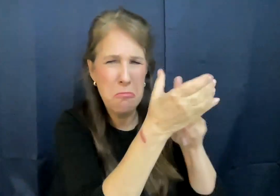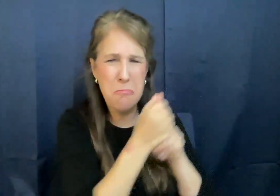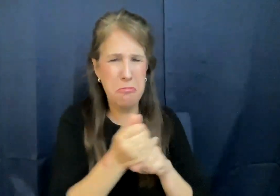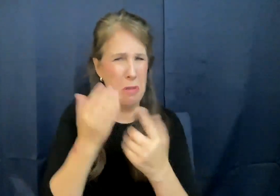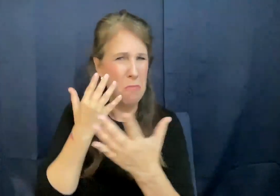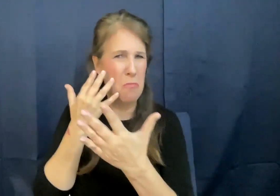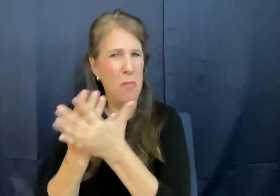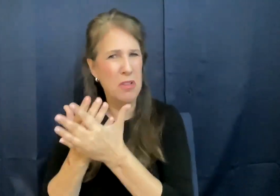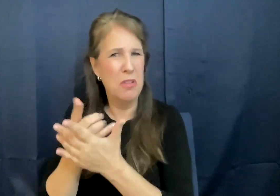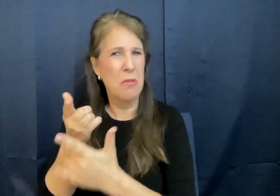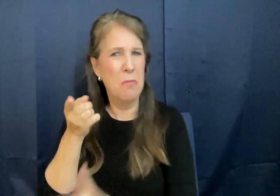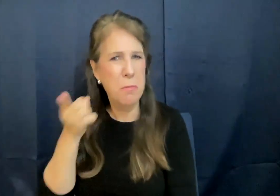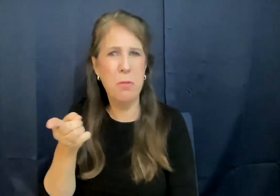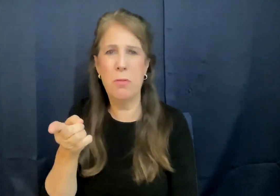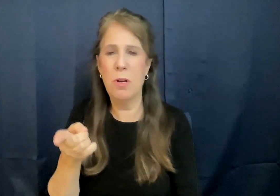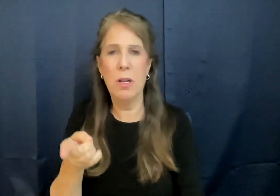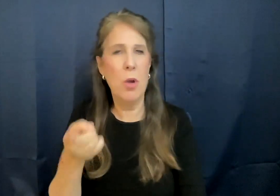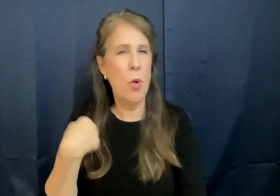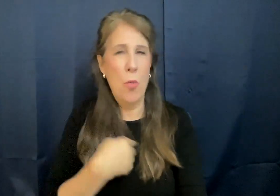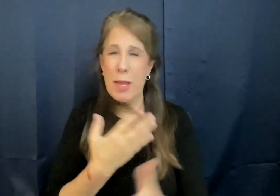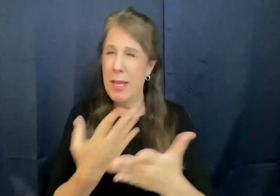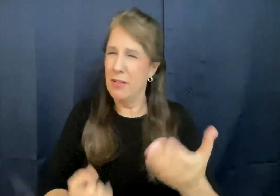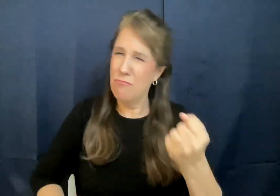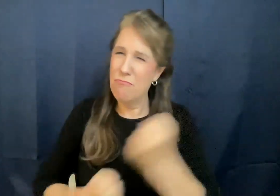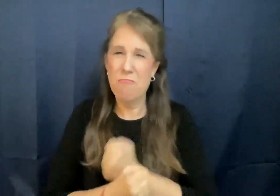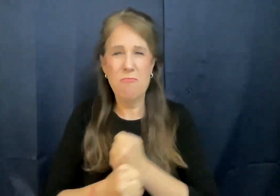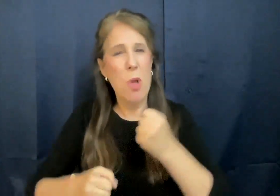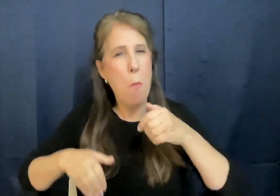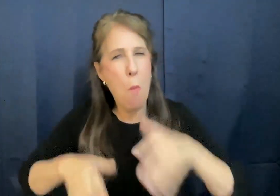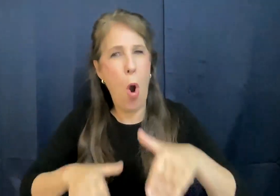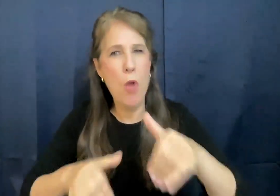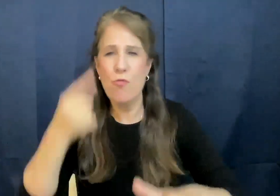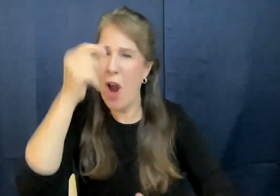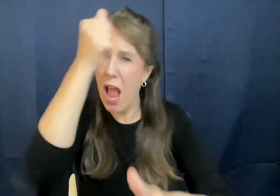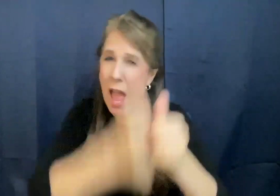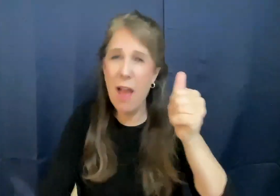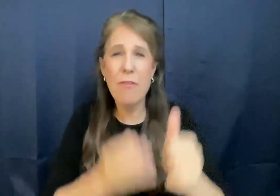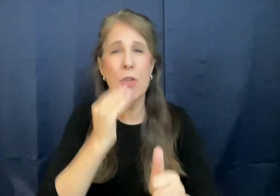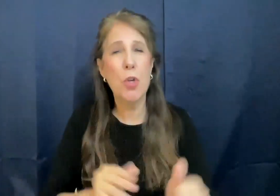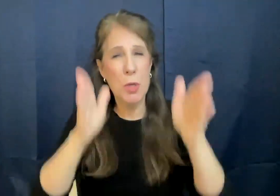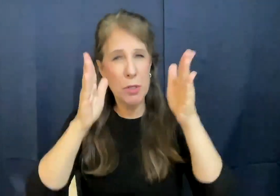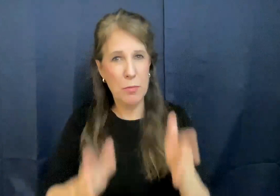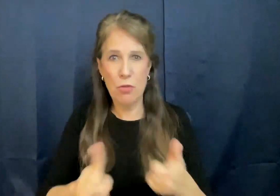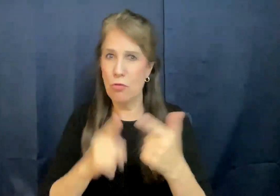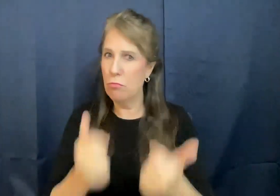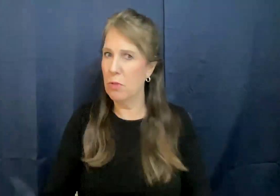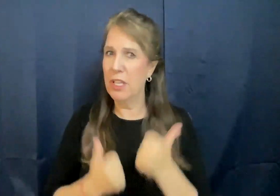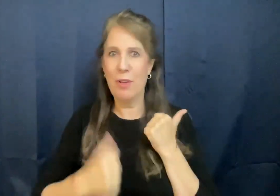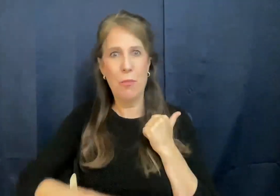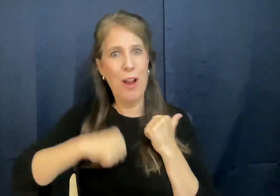to march for the right of every Jew to live proudly and safely in America, in Israel,